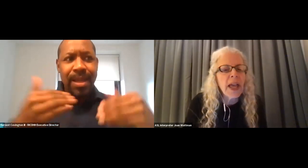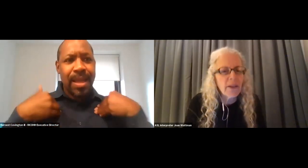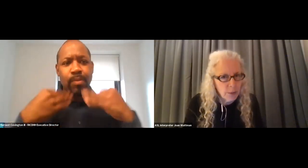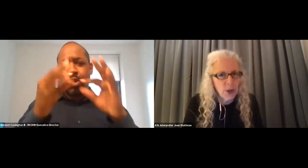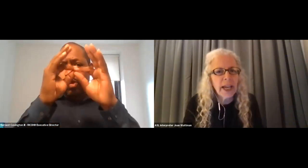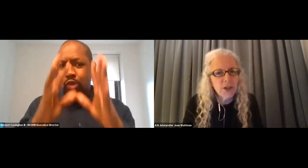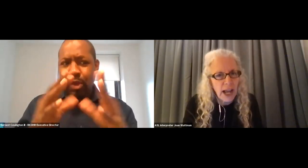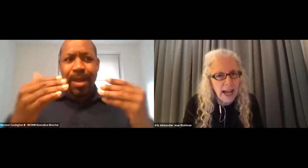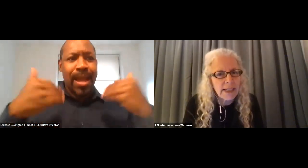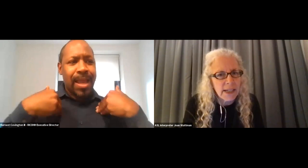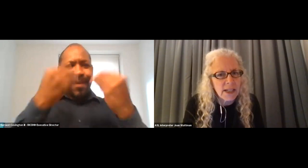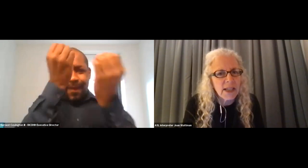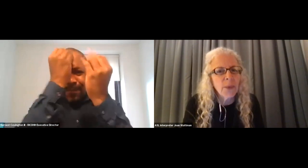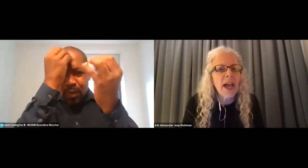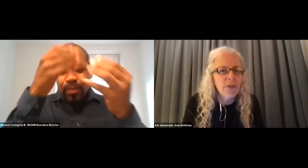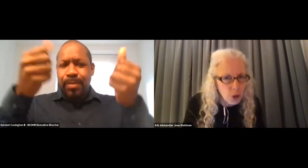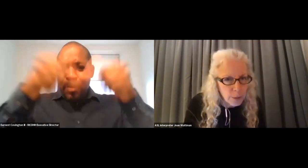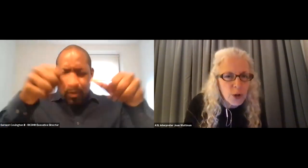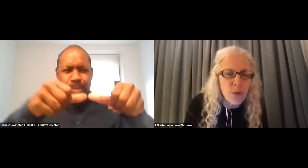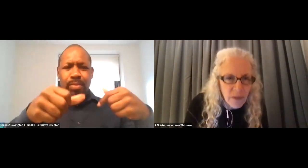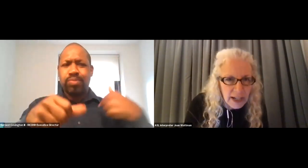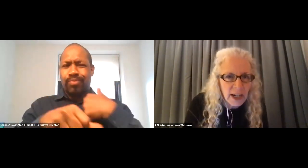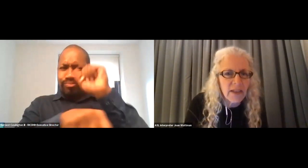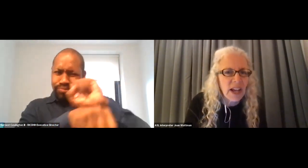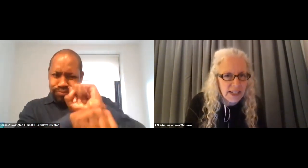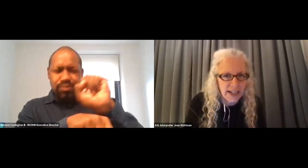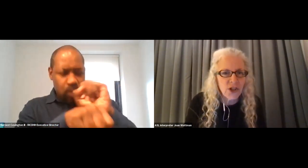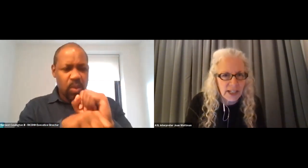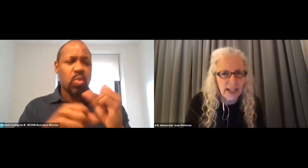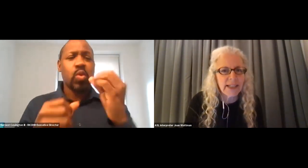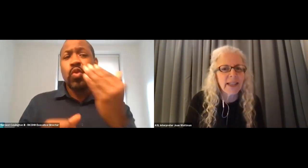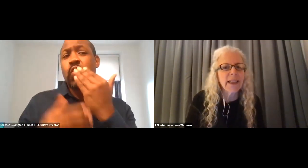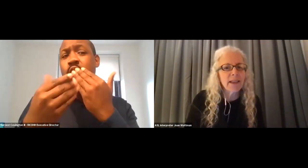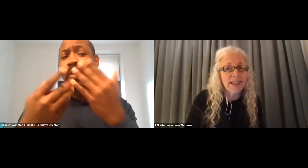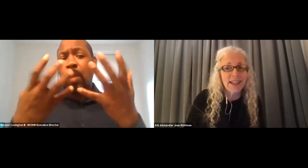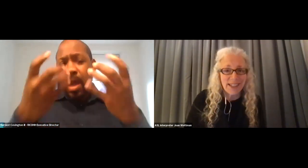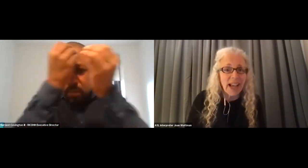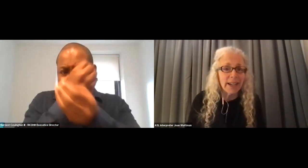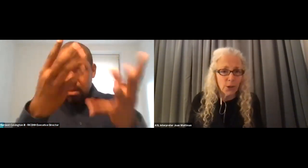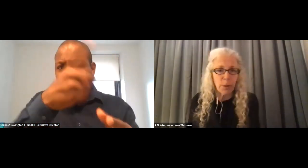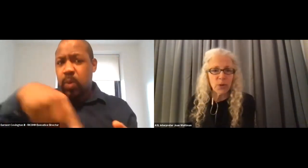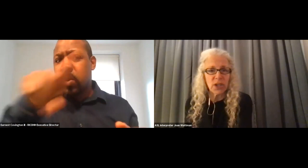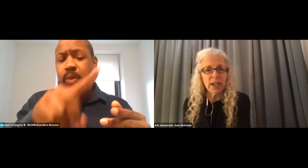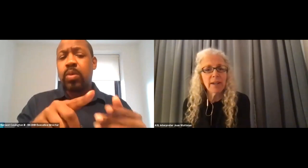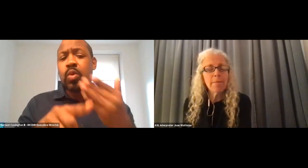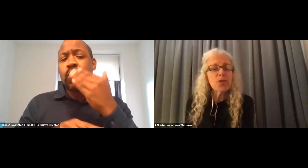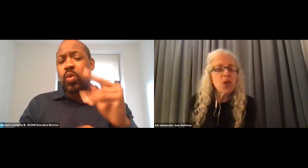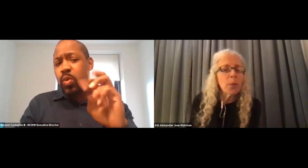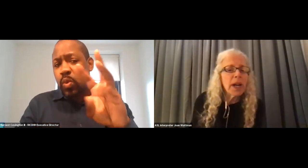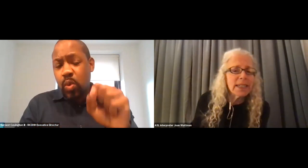have communication access, that we have interpreters provided at the vaccination sites, there's signage posted. So I wanted to